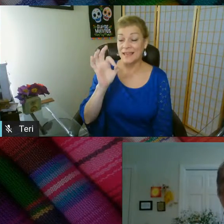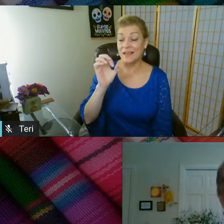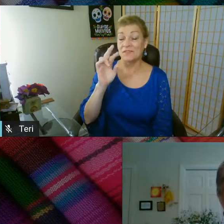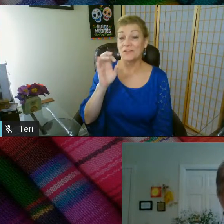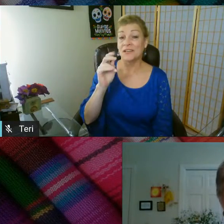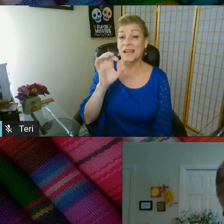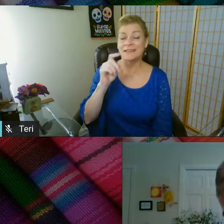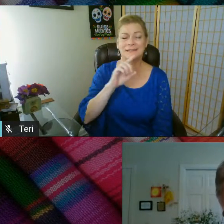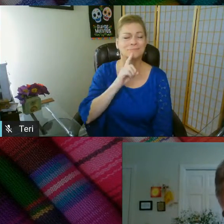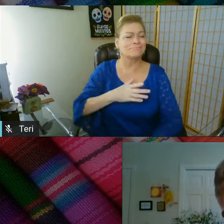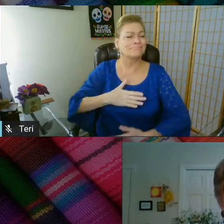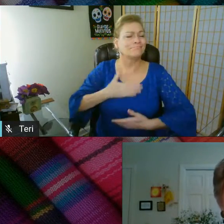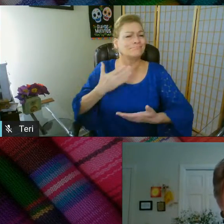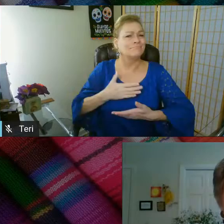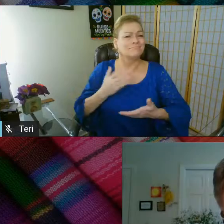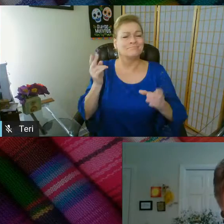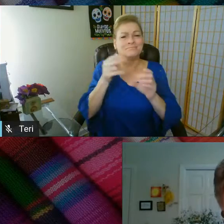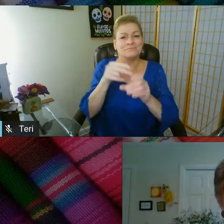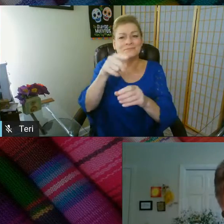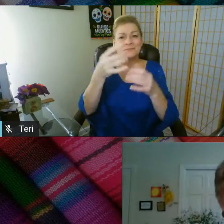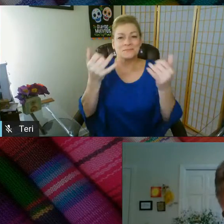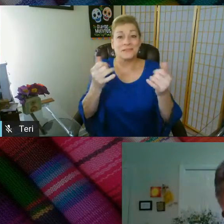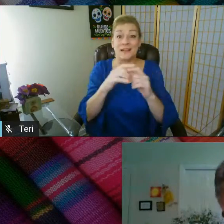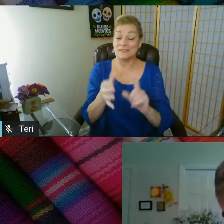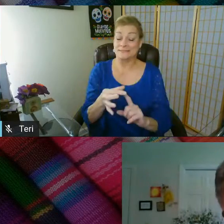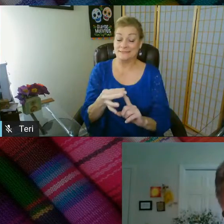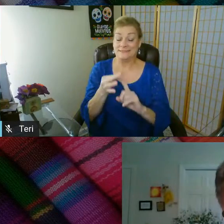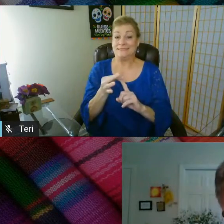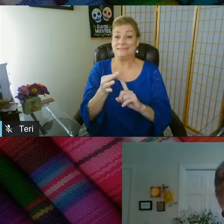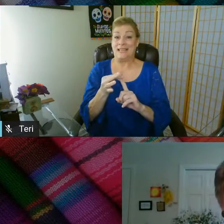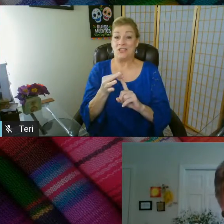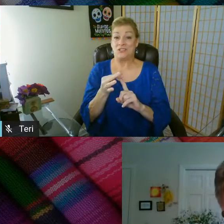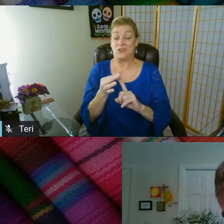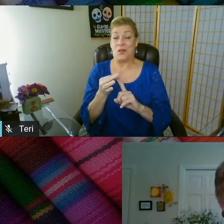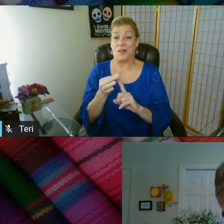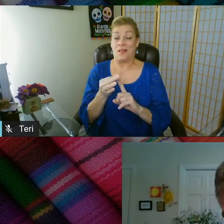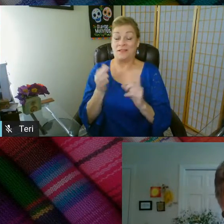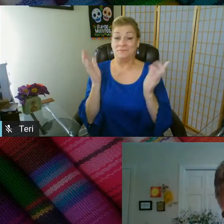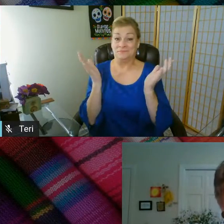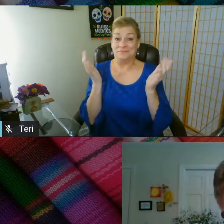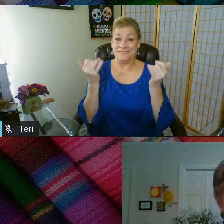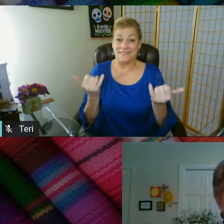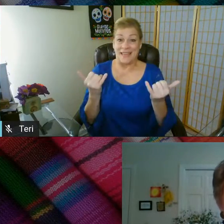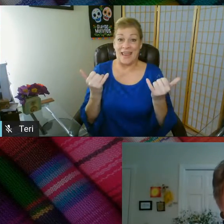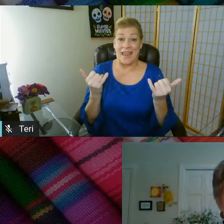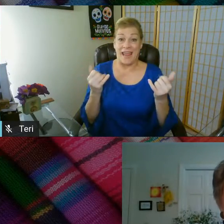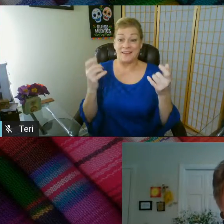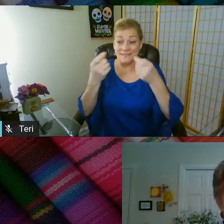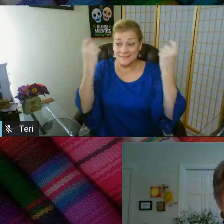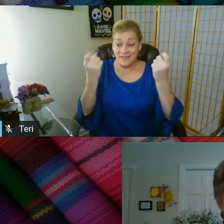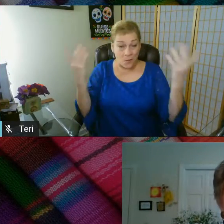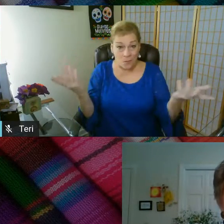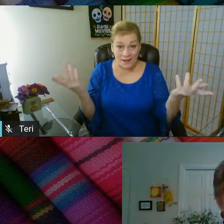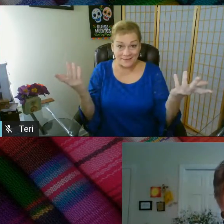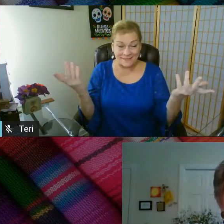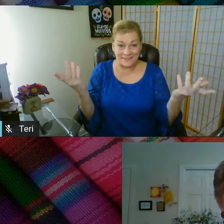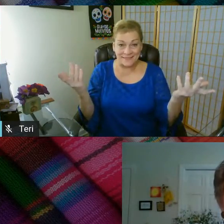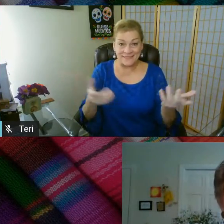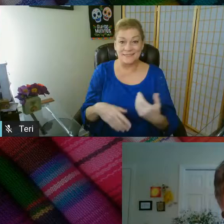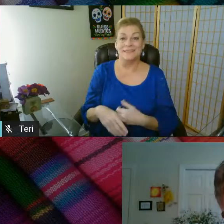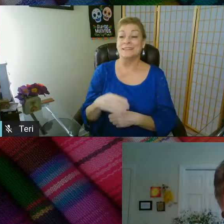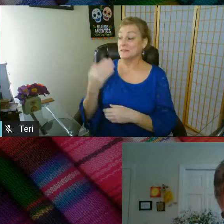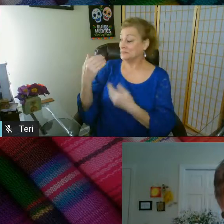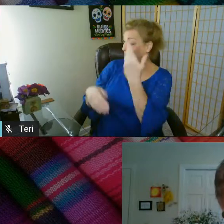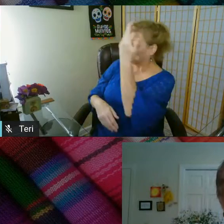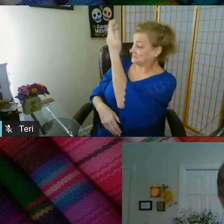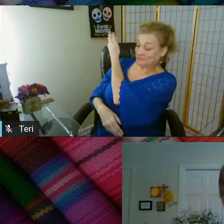Sunday celebration today. We have a very special service celebrating Dia de los Muertos, or Day of the Dead. As you can see behind